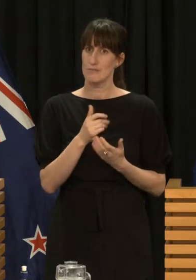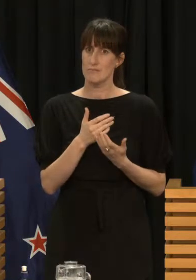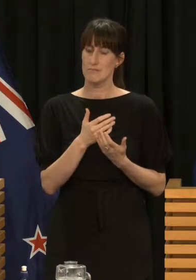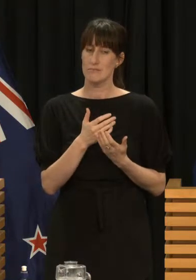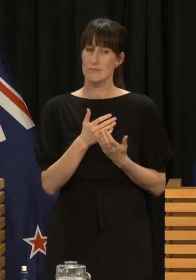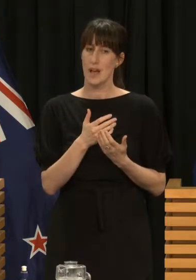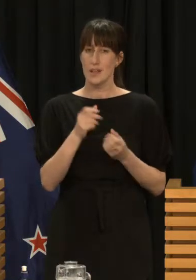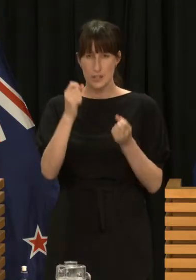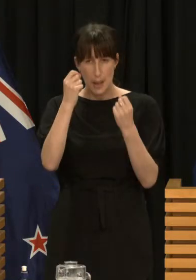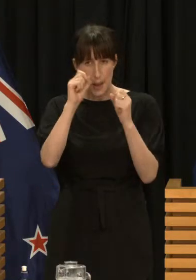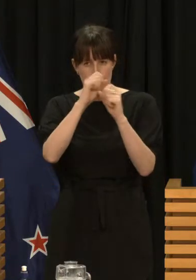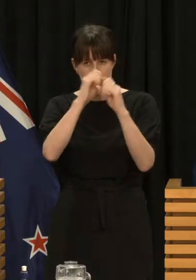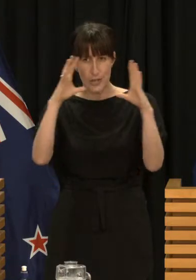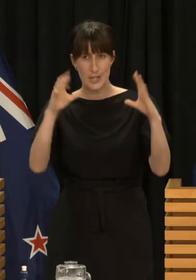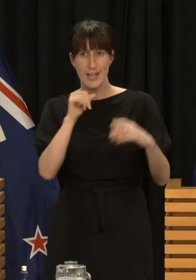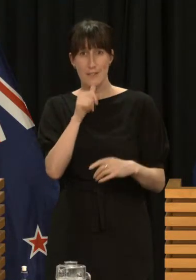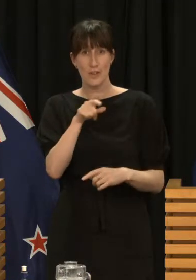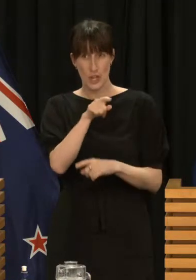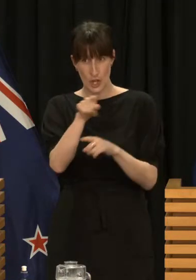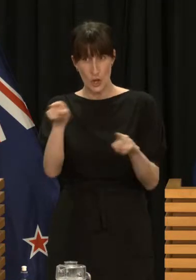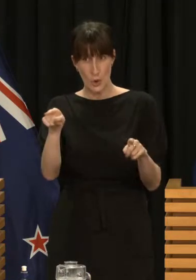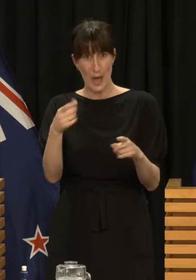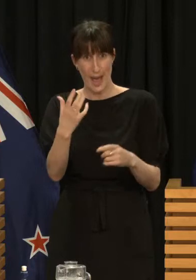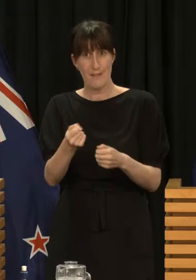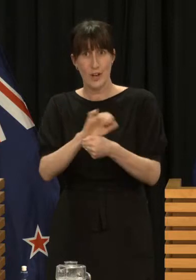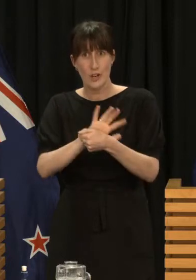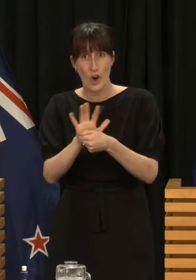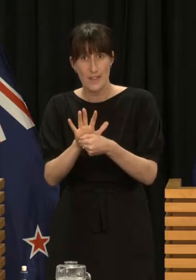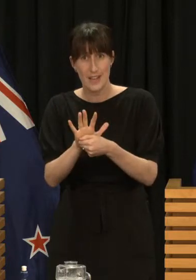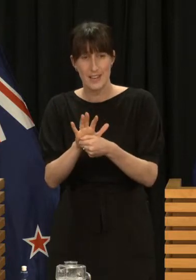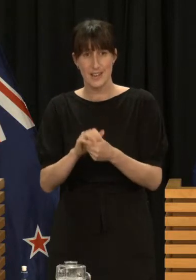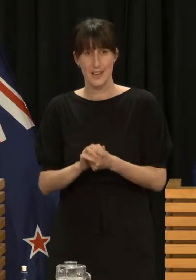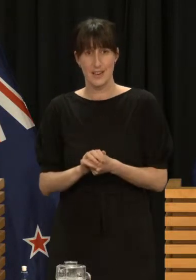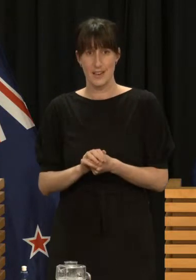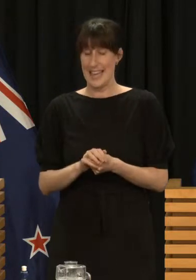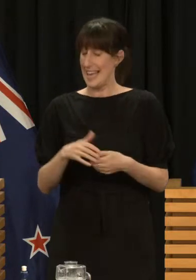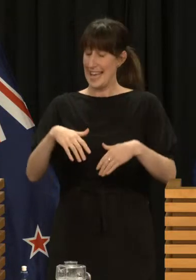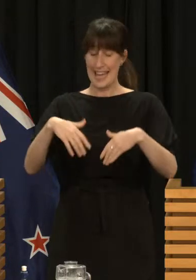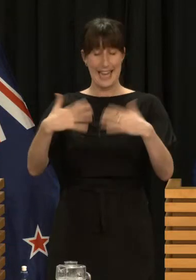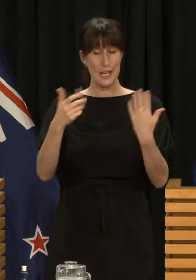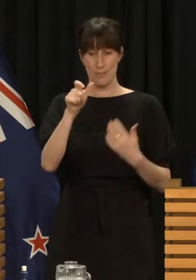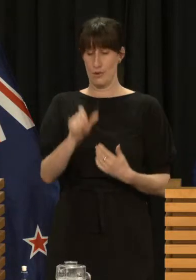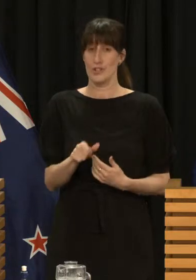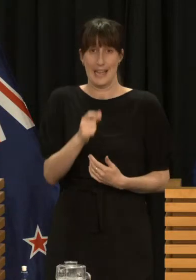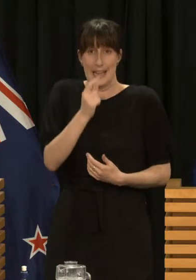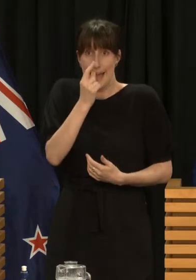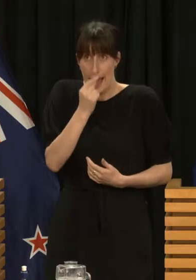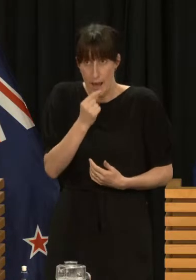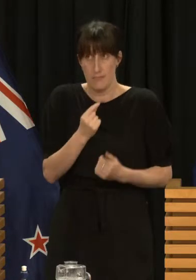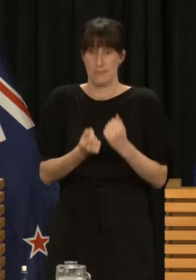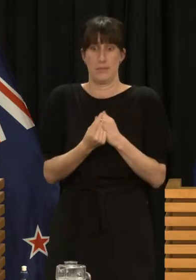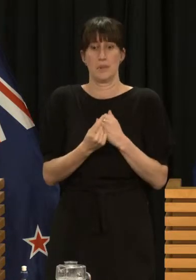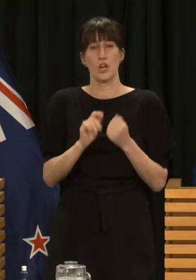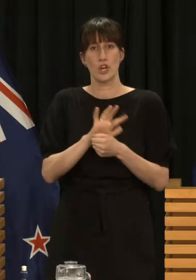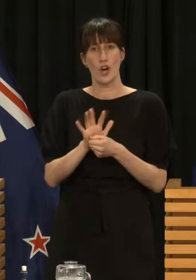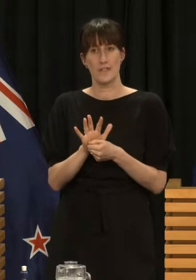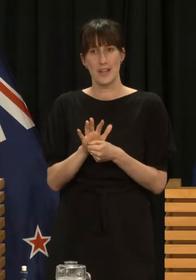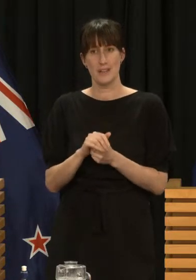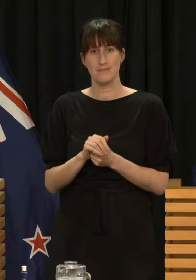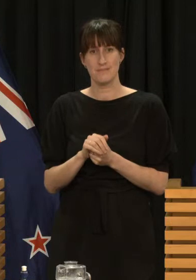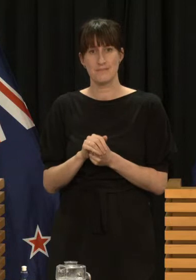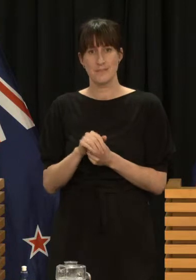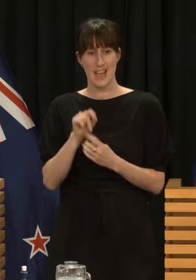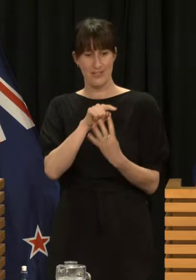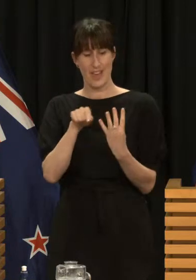their shoes. It could be any one of us that finds ourselves in this situation. Being in the eye of the storm can